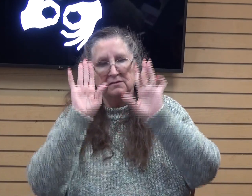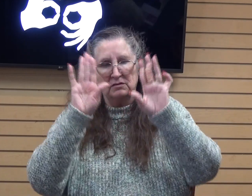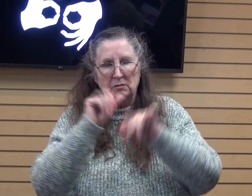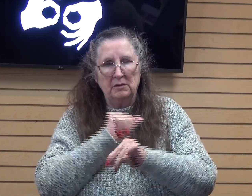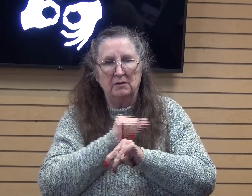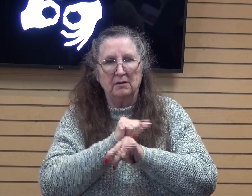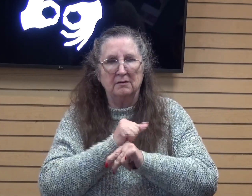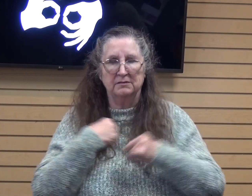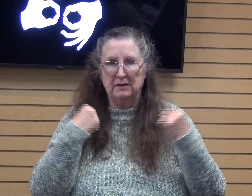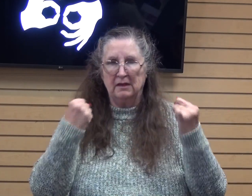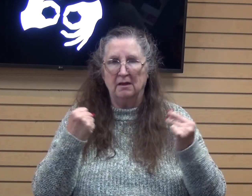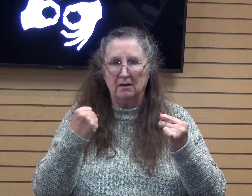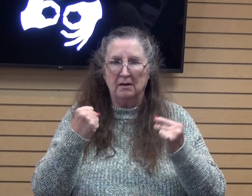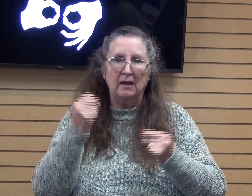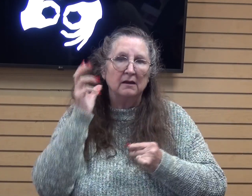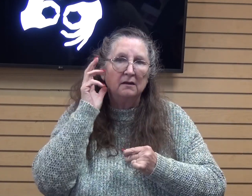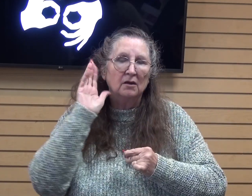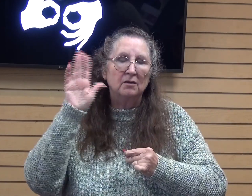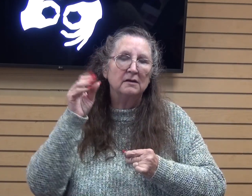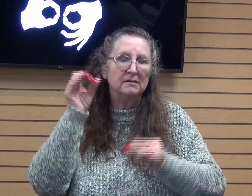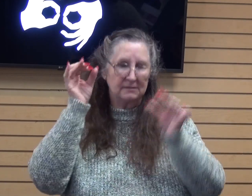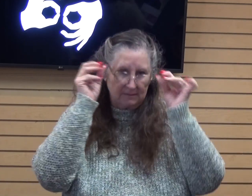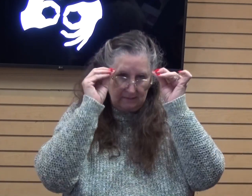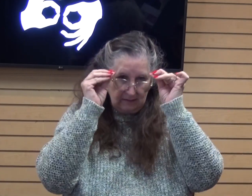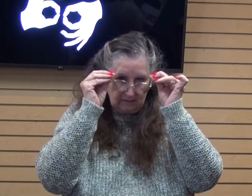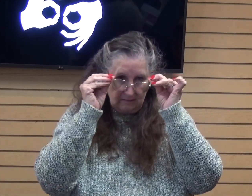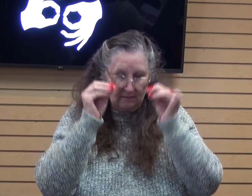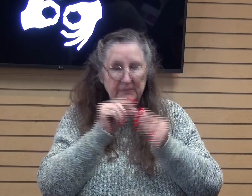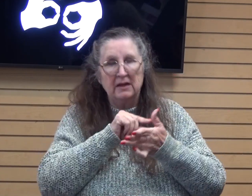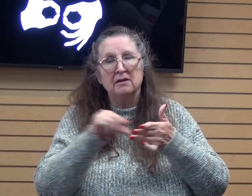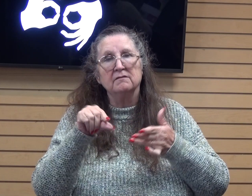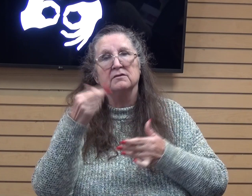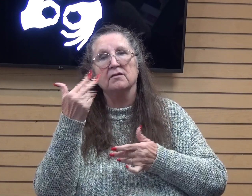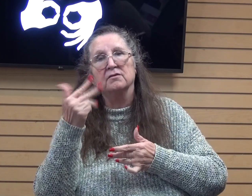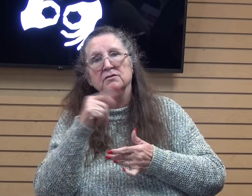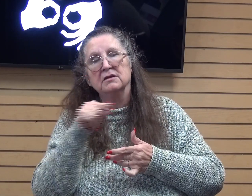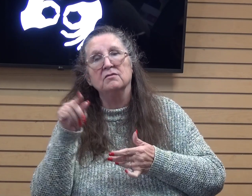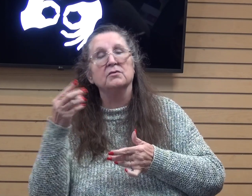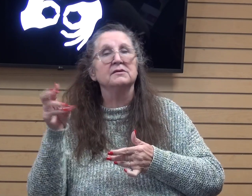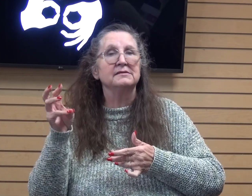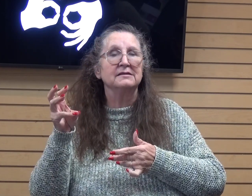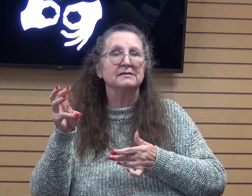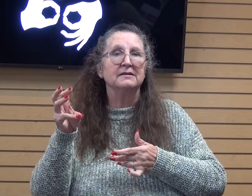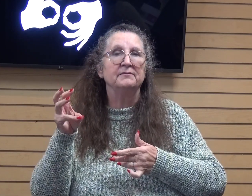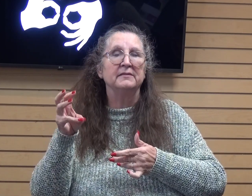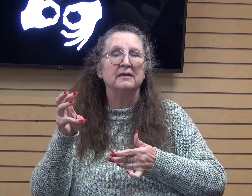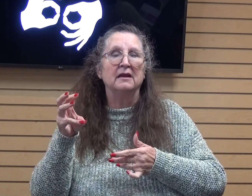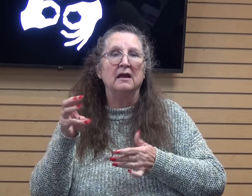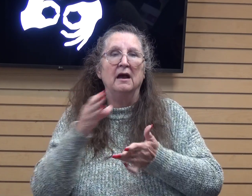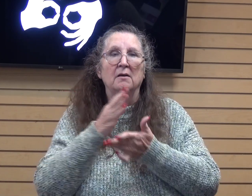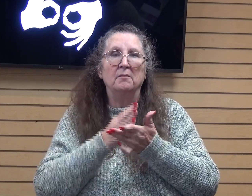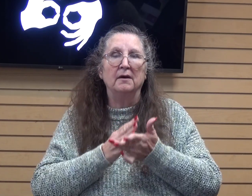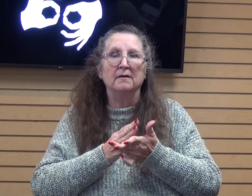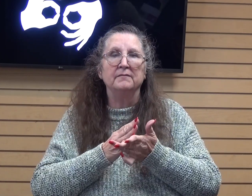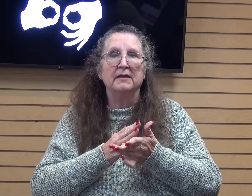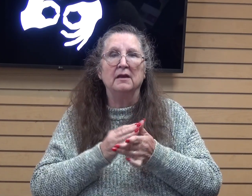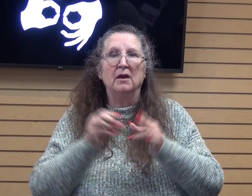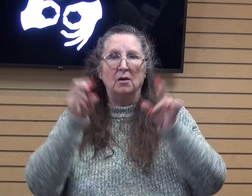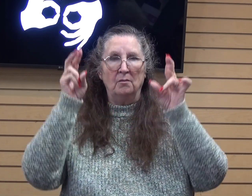compelling teaching. And in verses 13 through 16, we come to a section titled, Believers Are Salt and